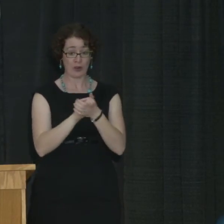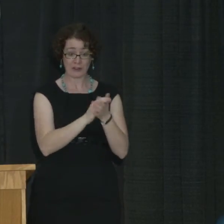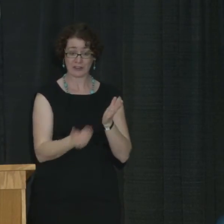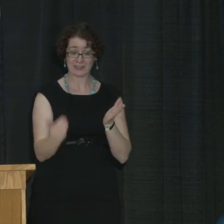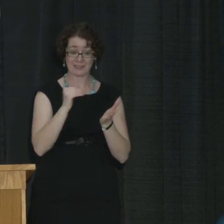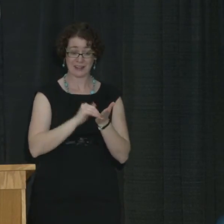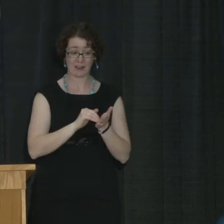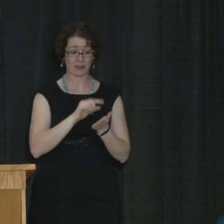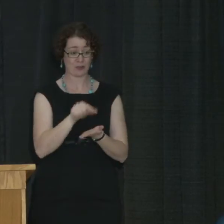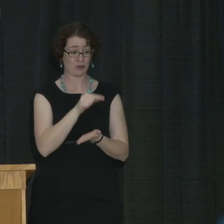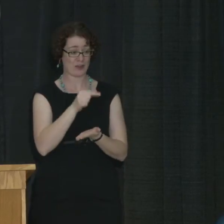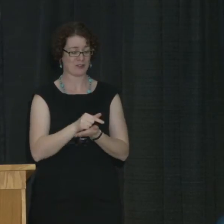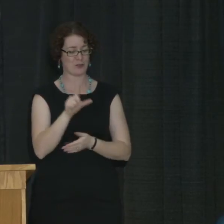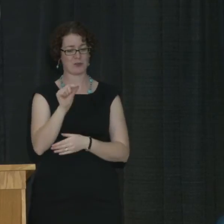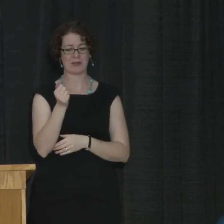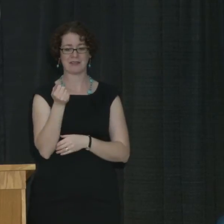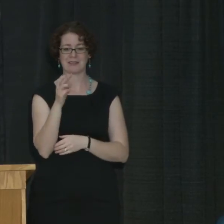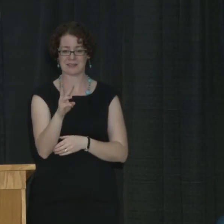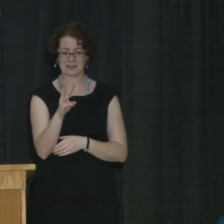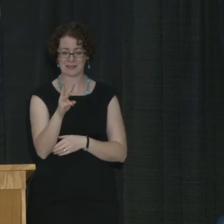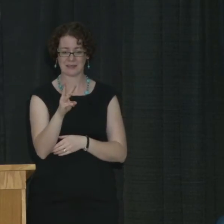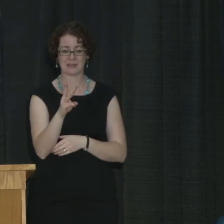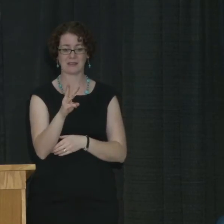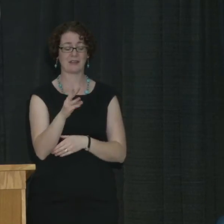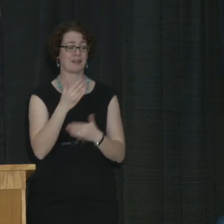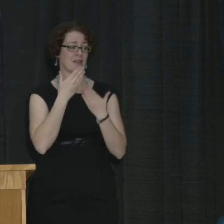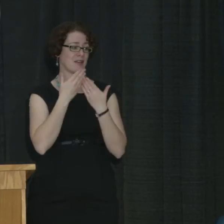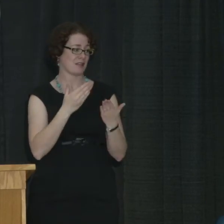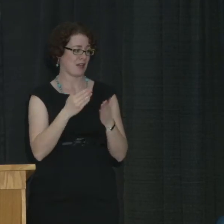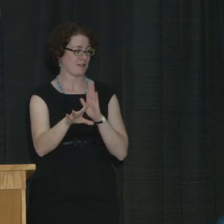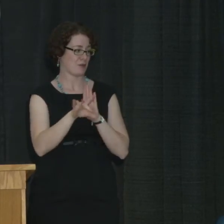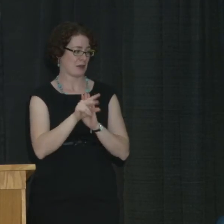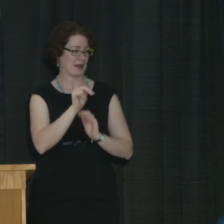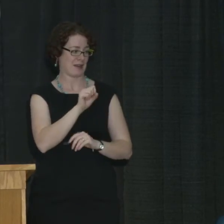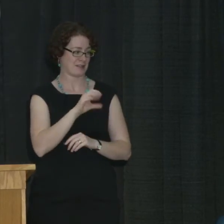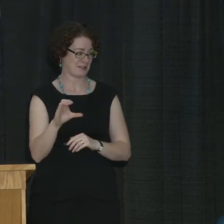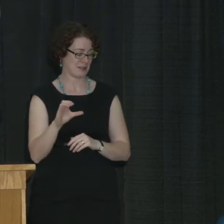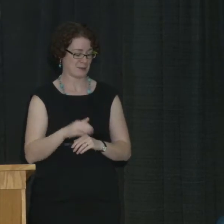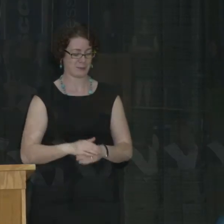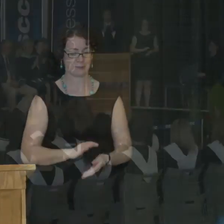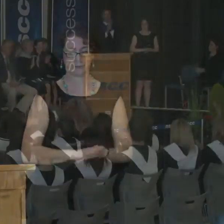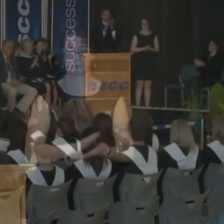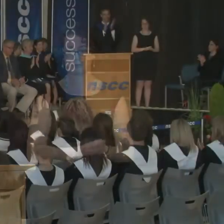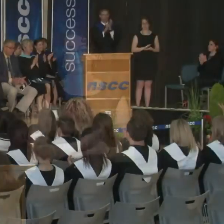Congratulations to the graduates of 2016, and thank you for choosing NSCC.